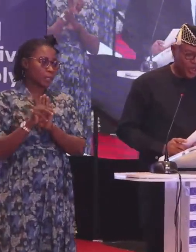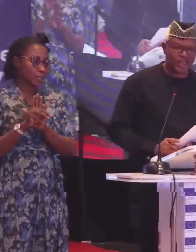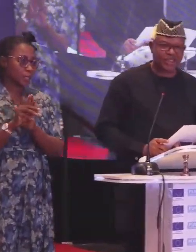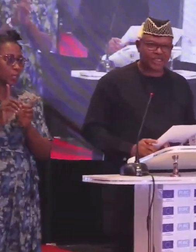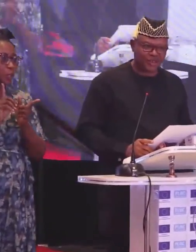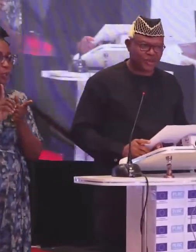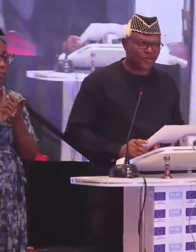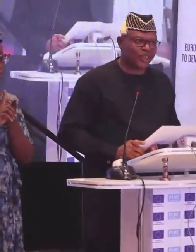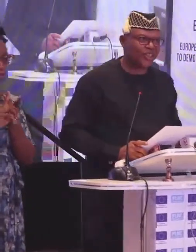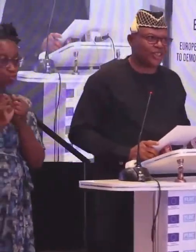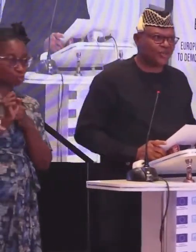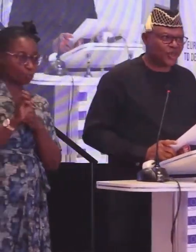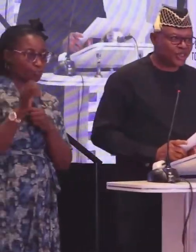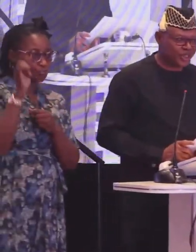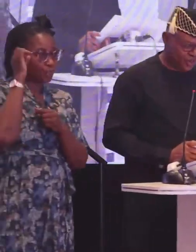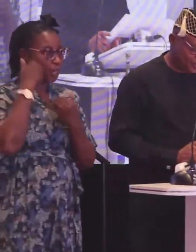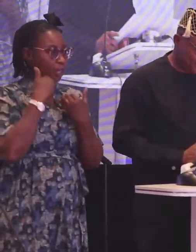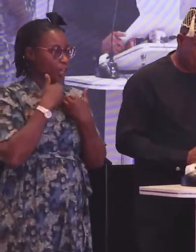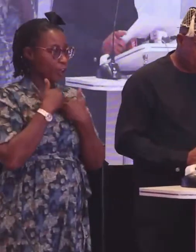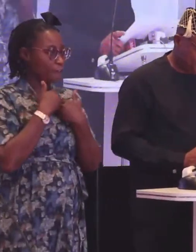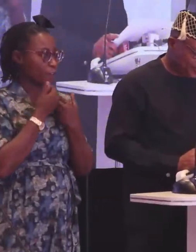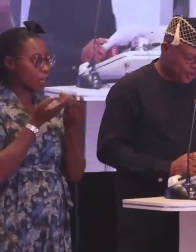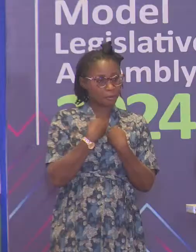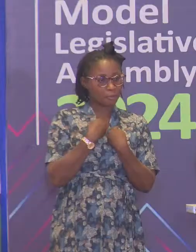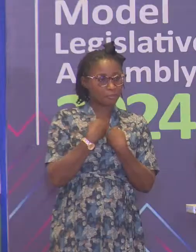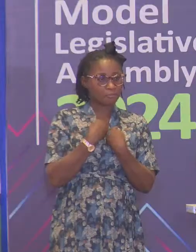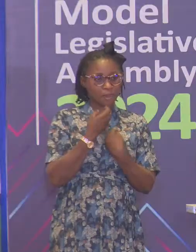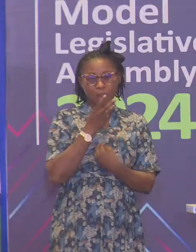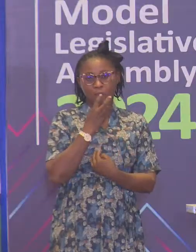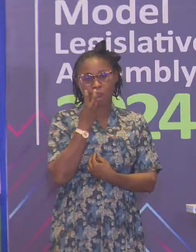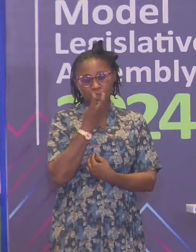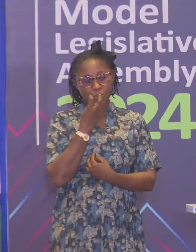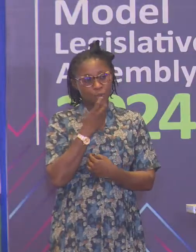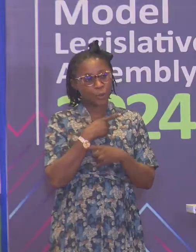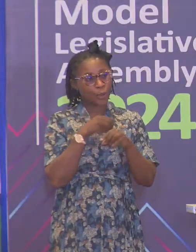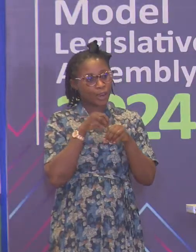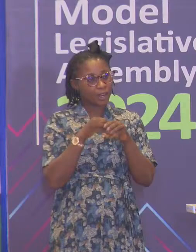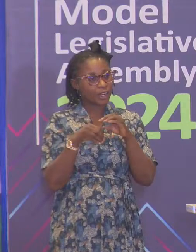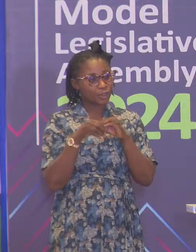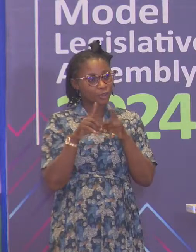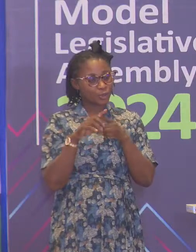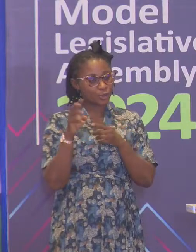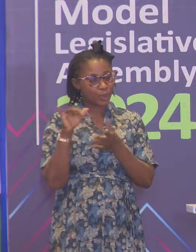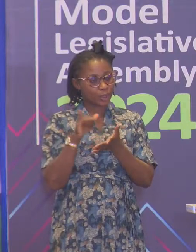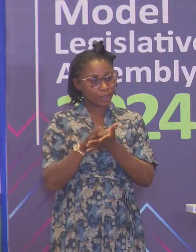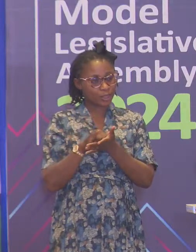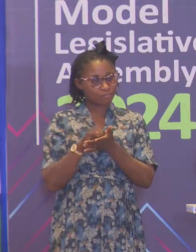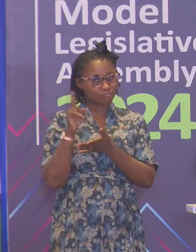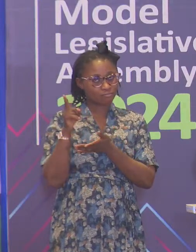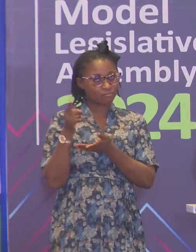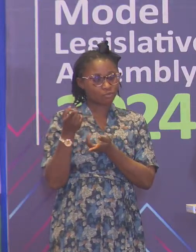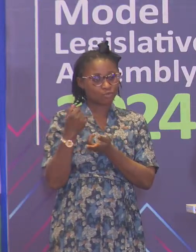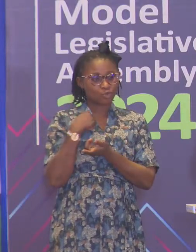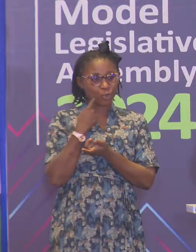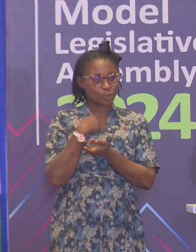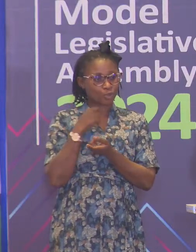has given me his speech, but in addition to that, he asked me to